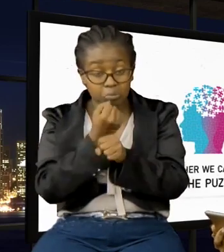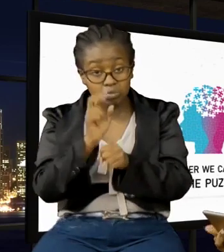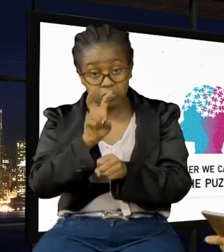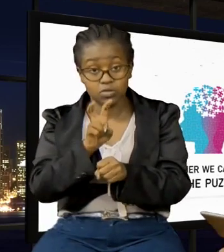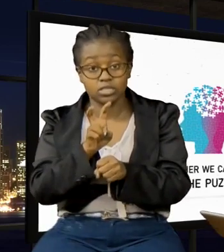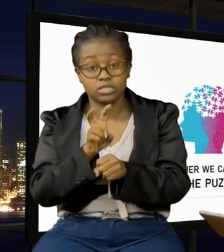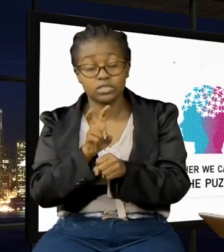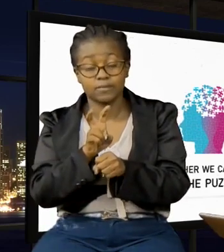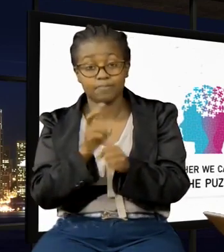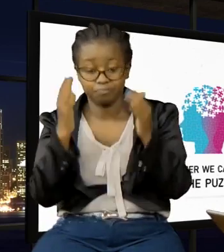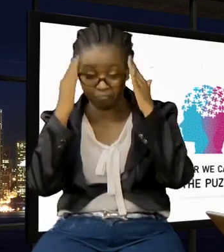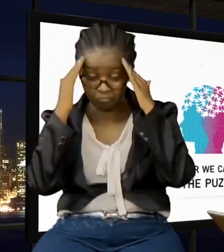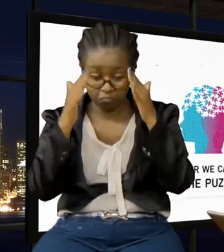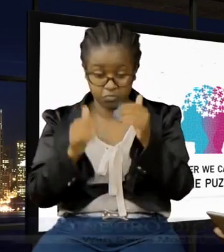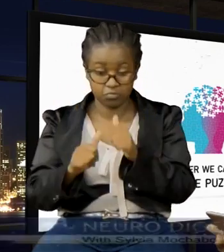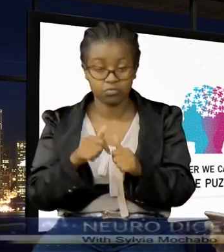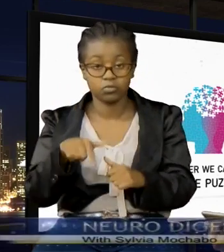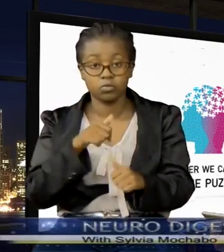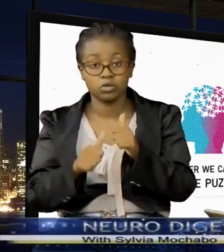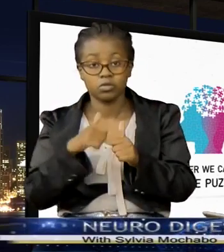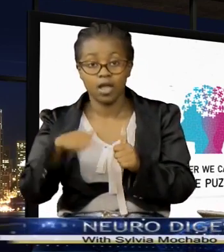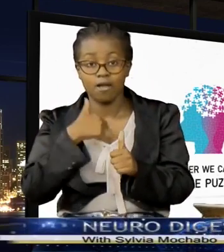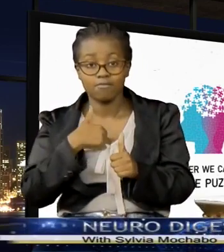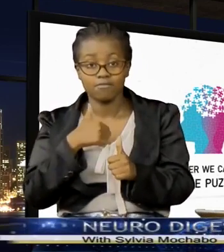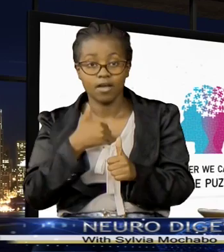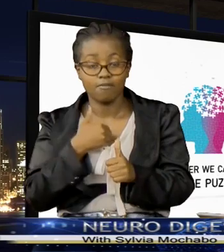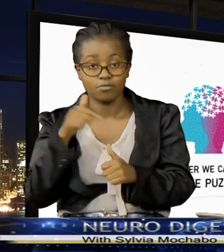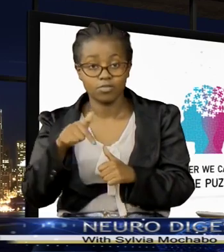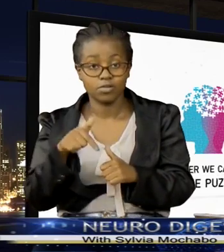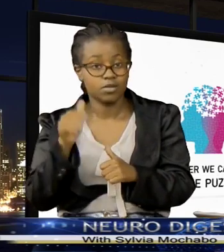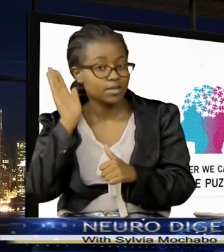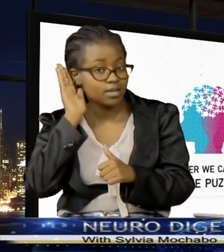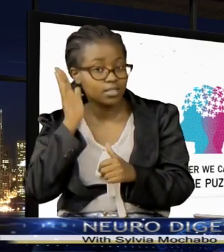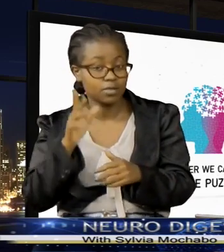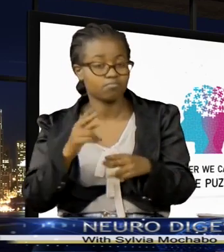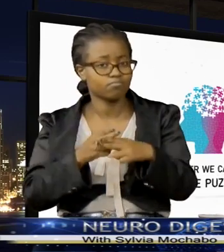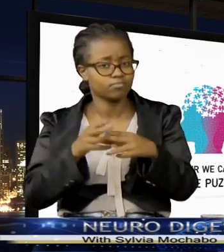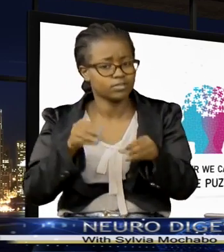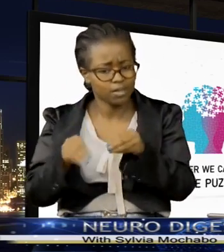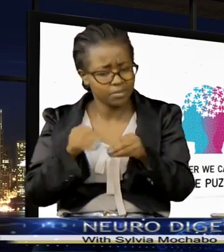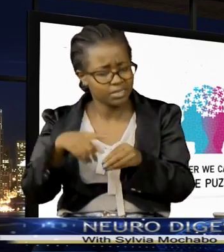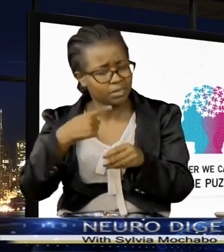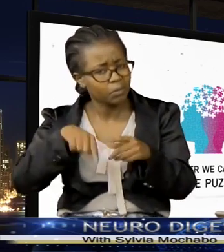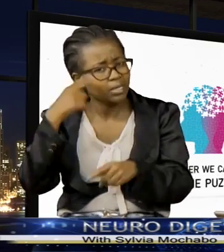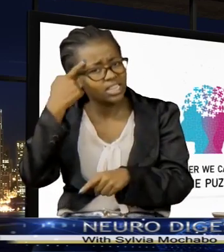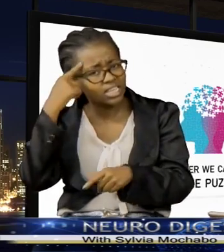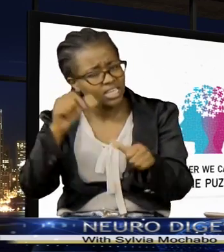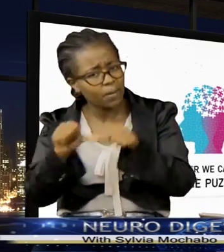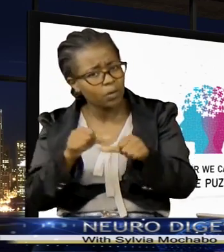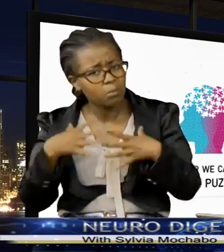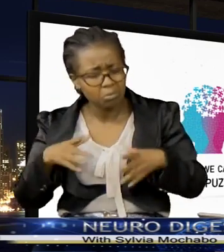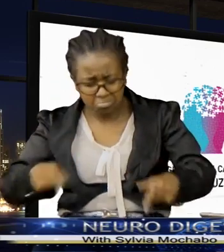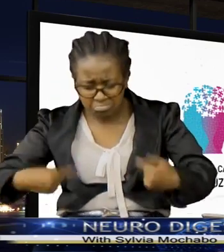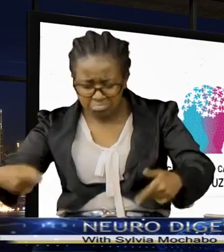as the main focus we're going to be having today. Most of the times when we hear the word disability, we think about someone walking